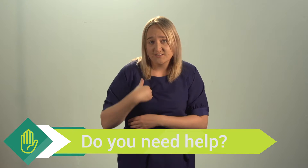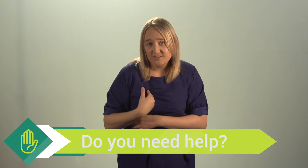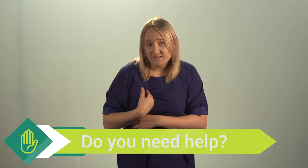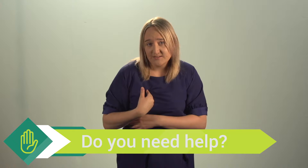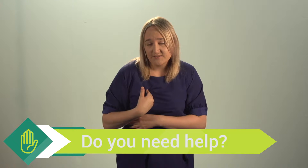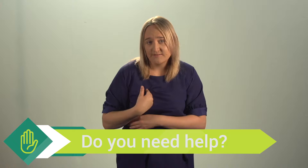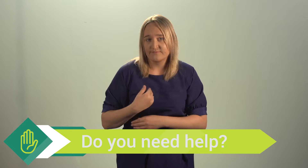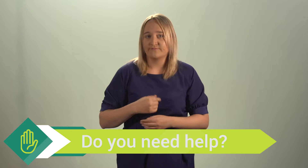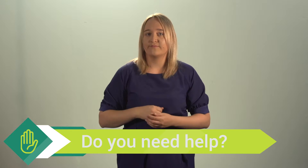Do you need help?